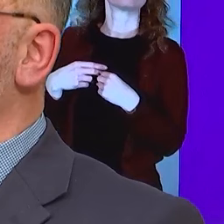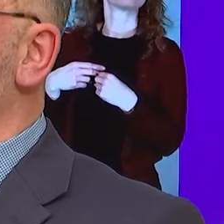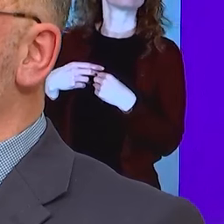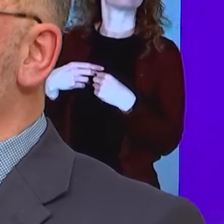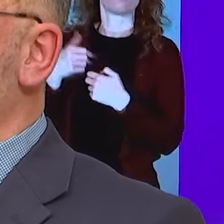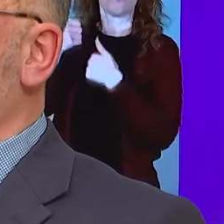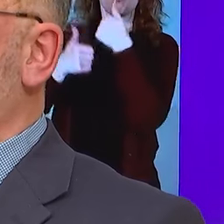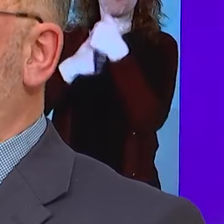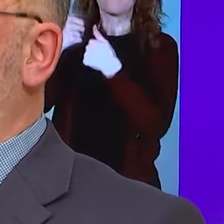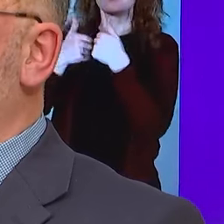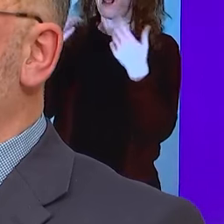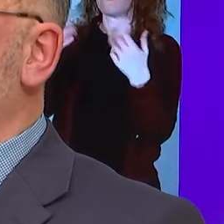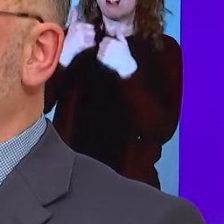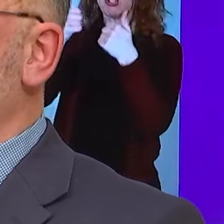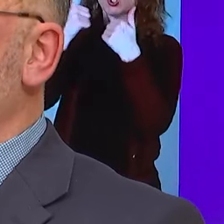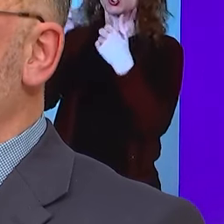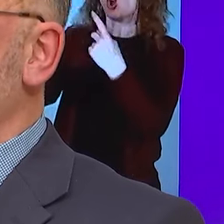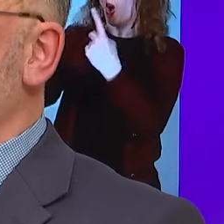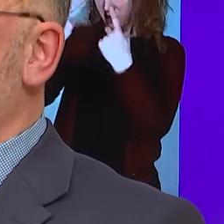done, decent observation skills there.